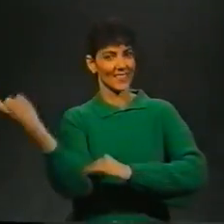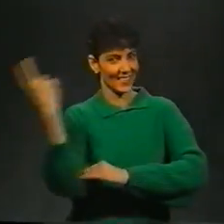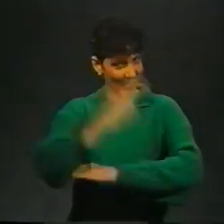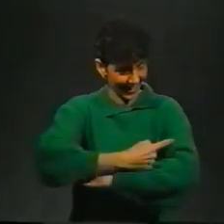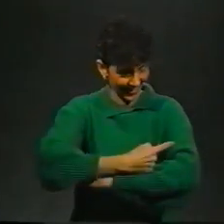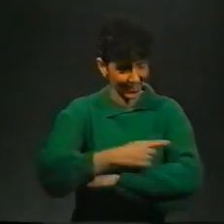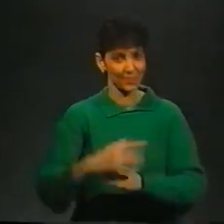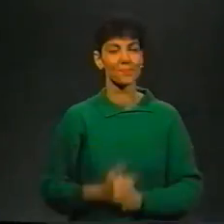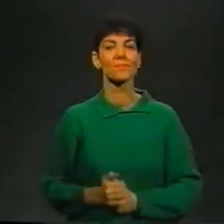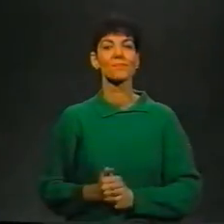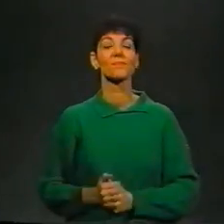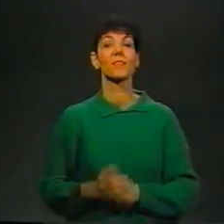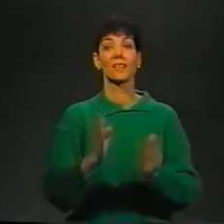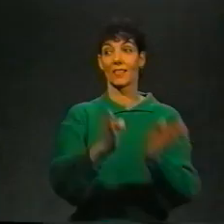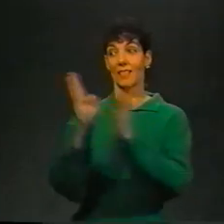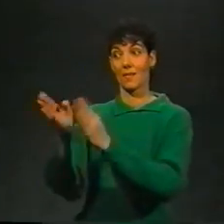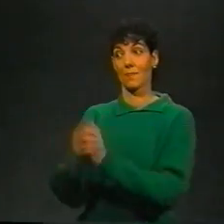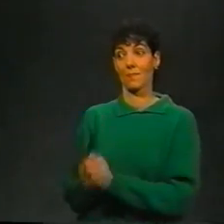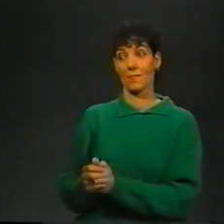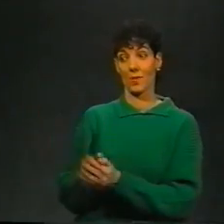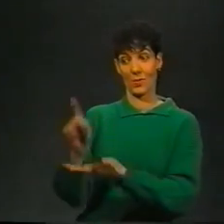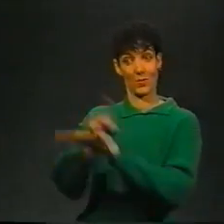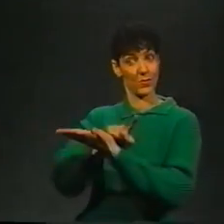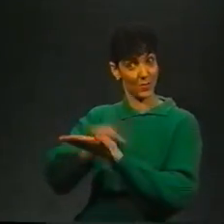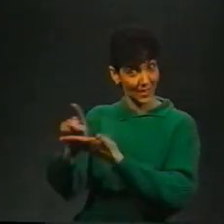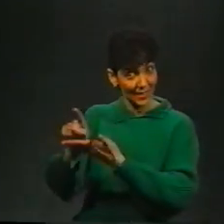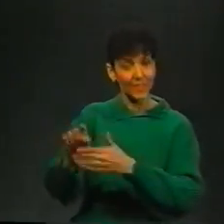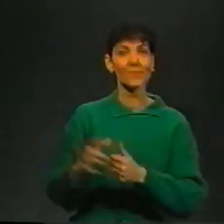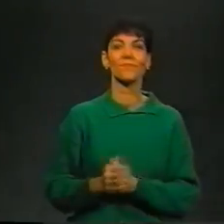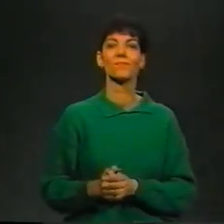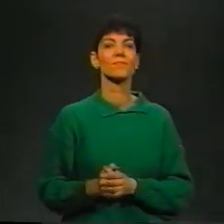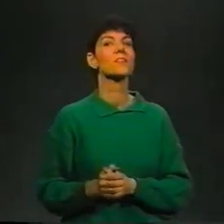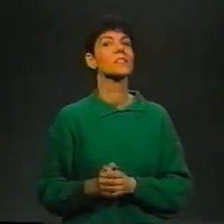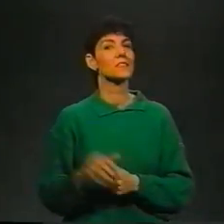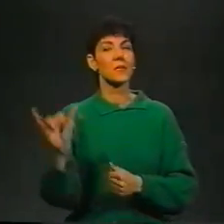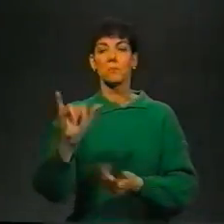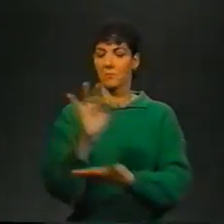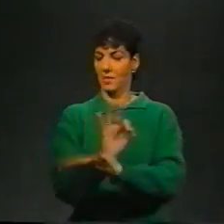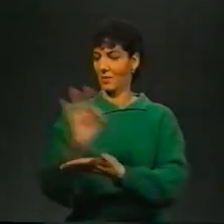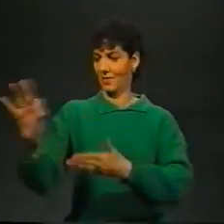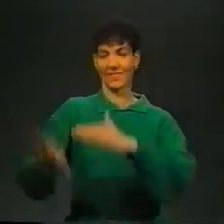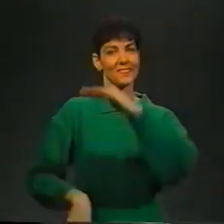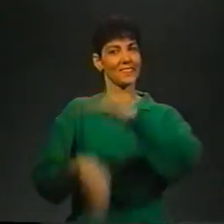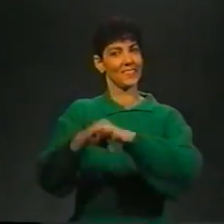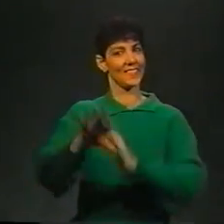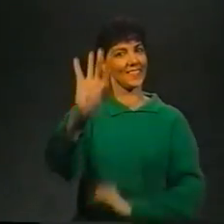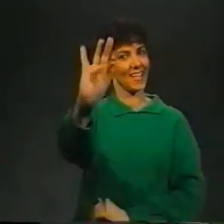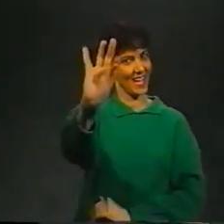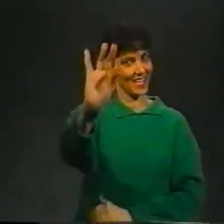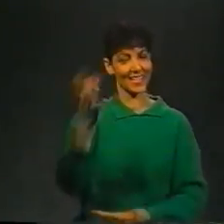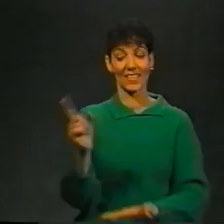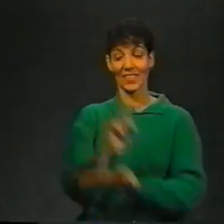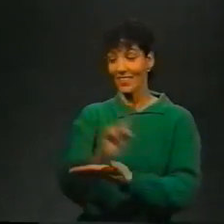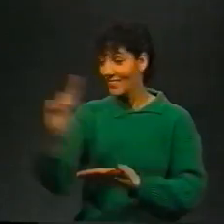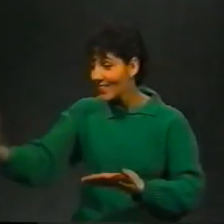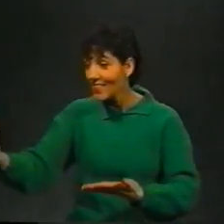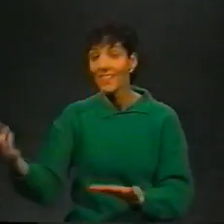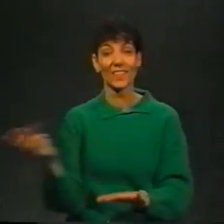or more days, use 2 signs. The pattern is consistent for weeks too, up to